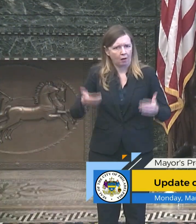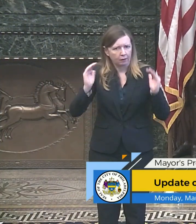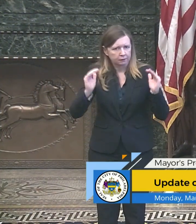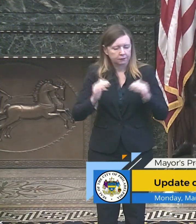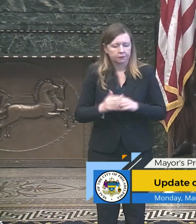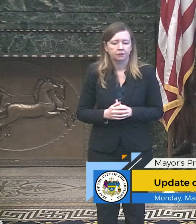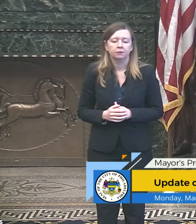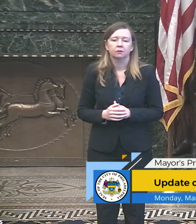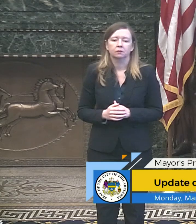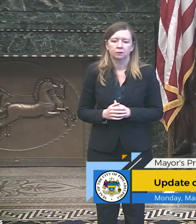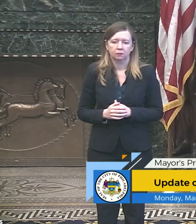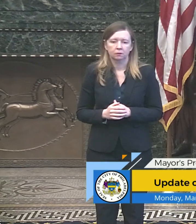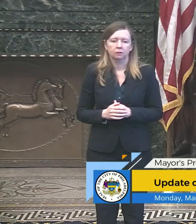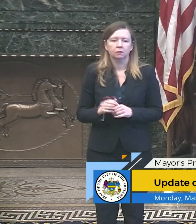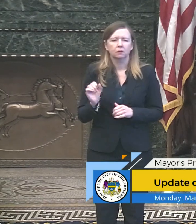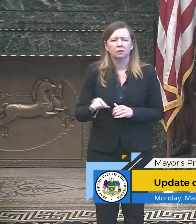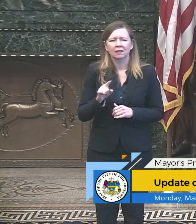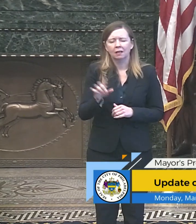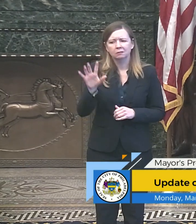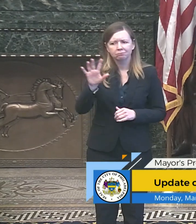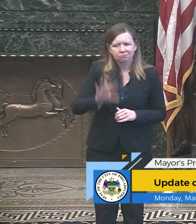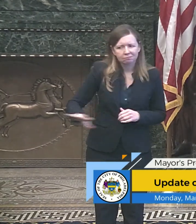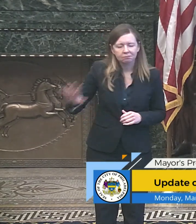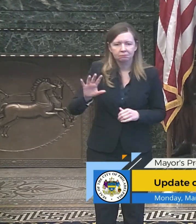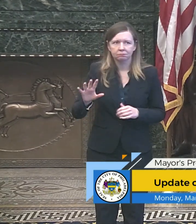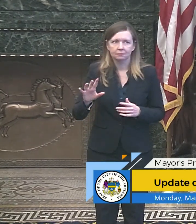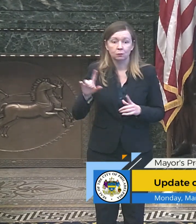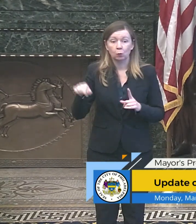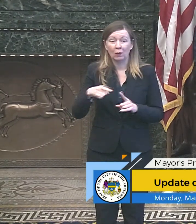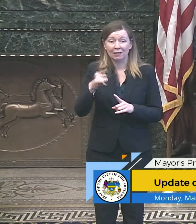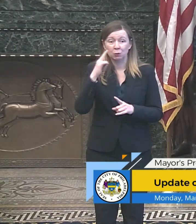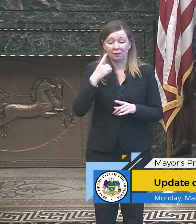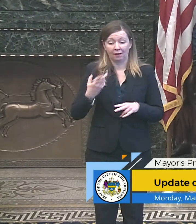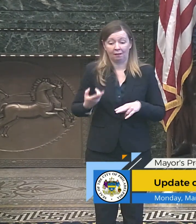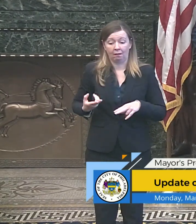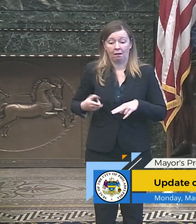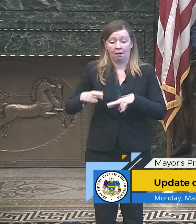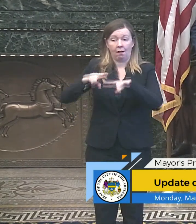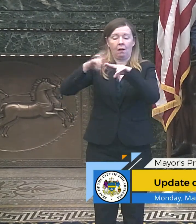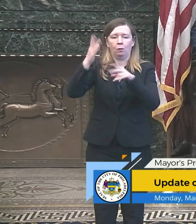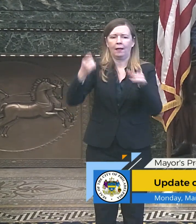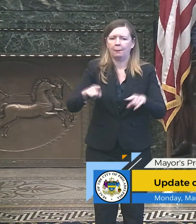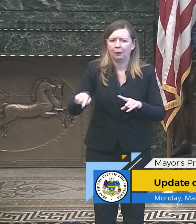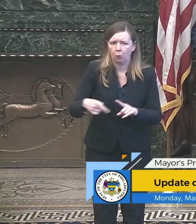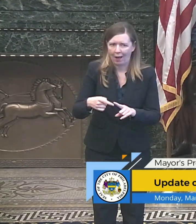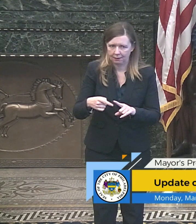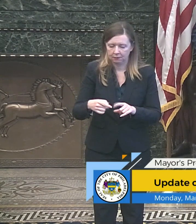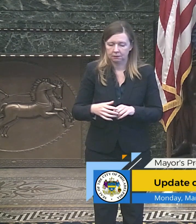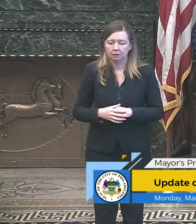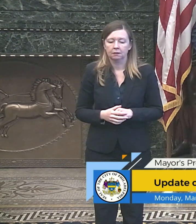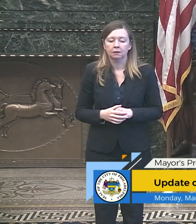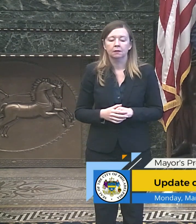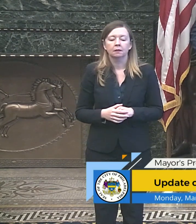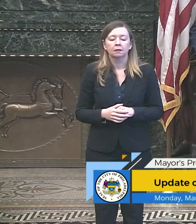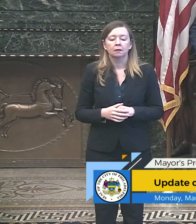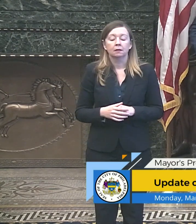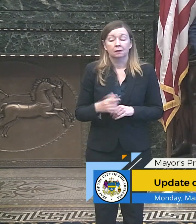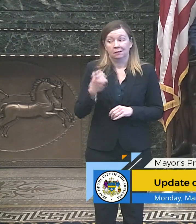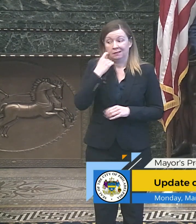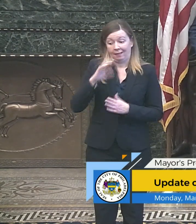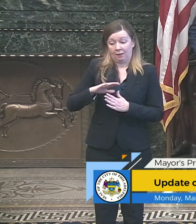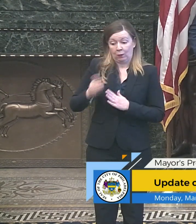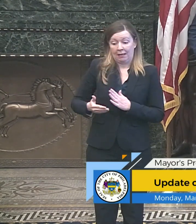you ballpark for us when you think the surge may be, in light of the fact there was reporting over the